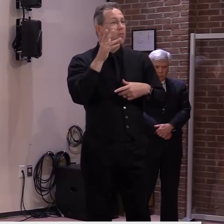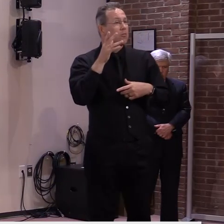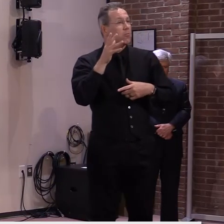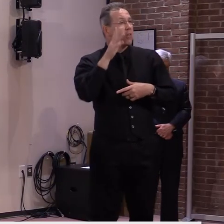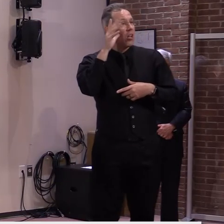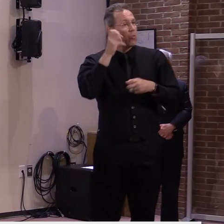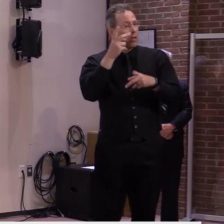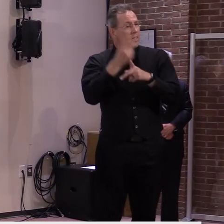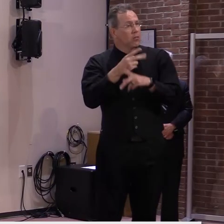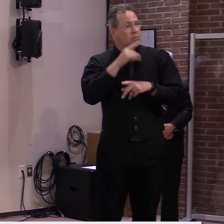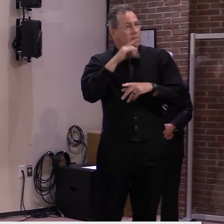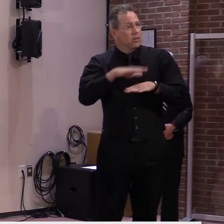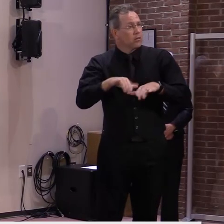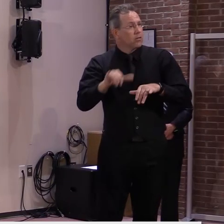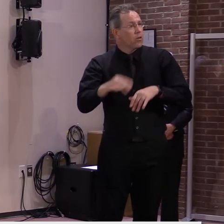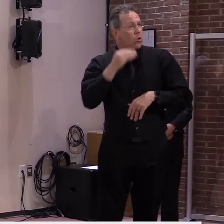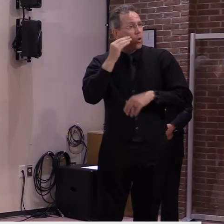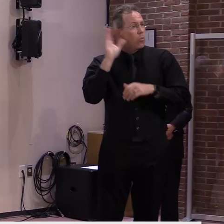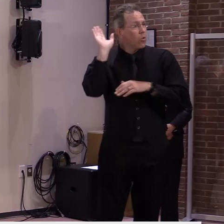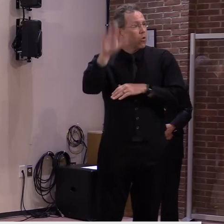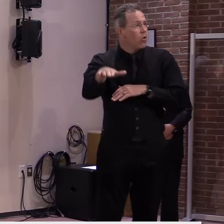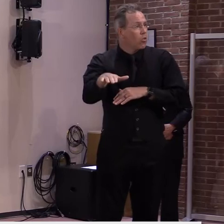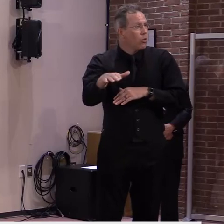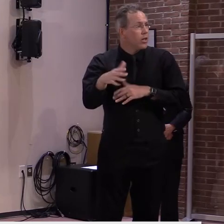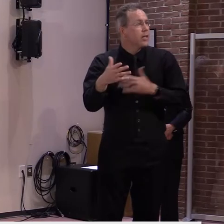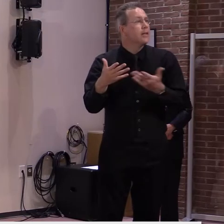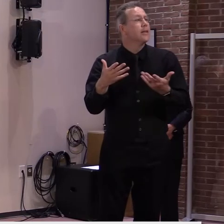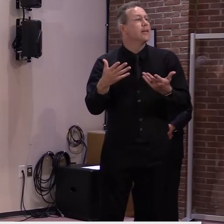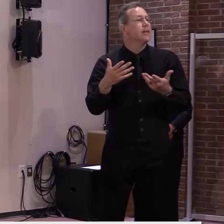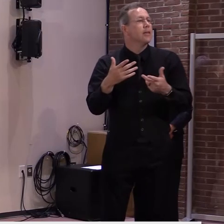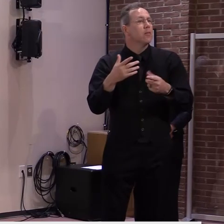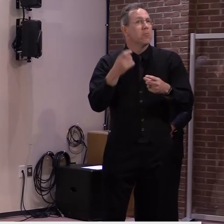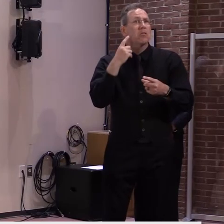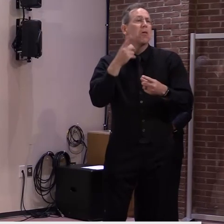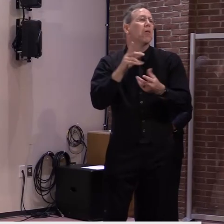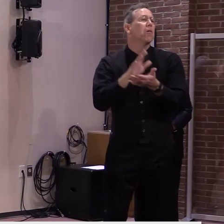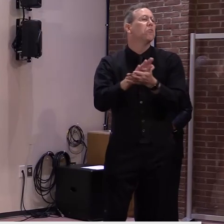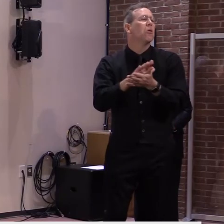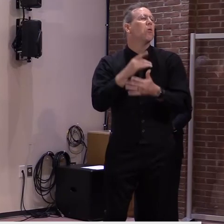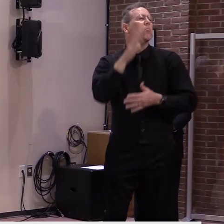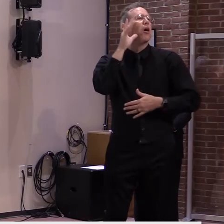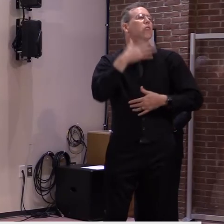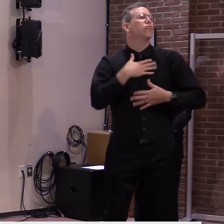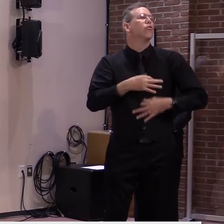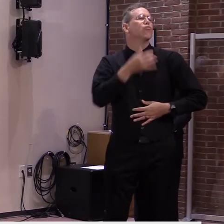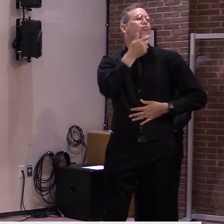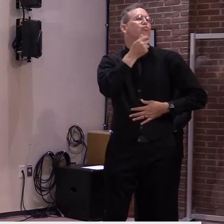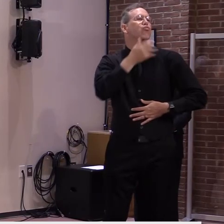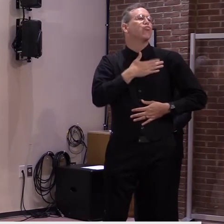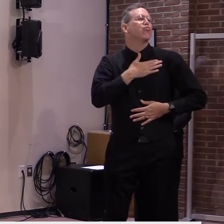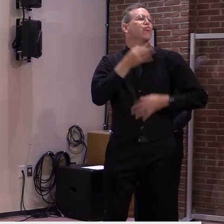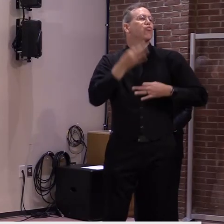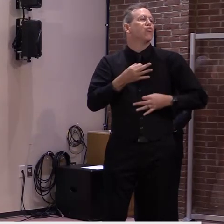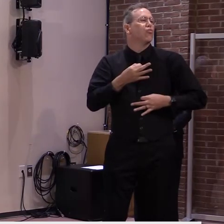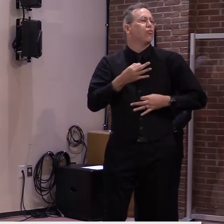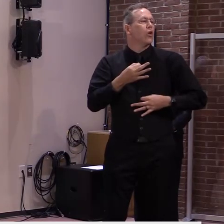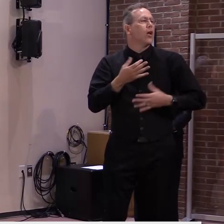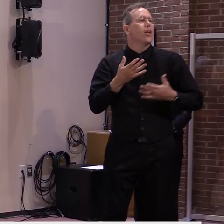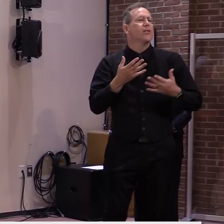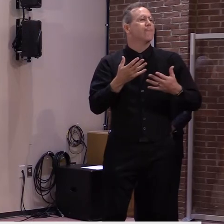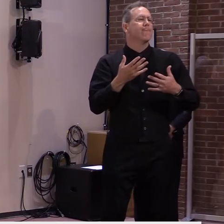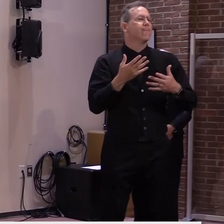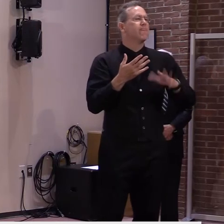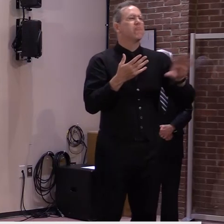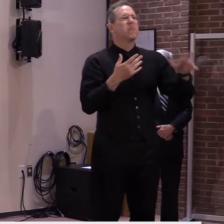homeschooling, you know, that was a personal choice of that individual. The way we interpret those circumstances or